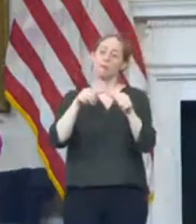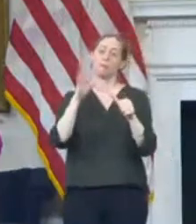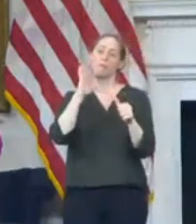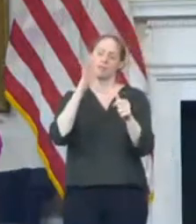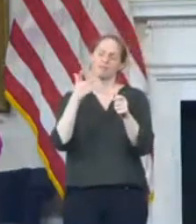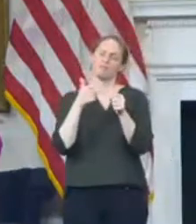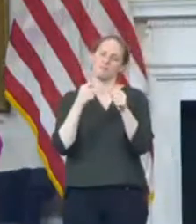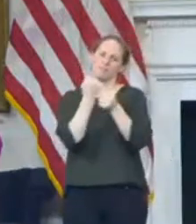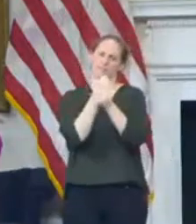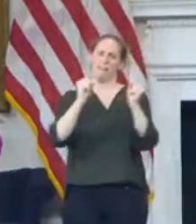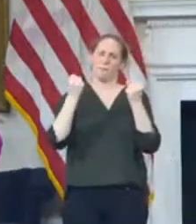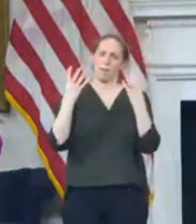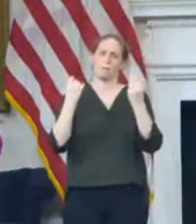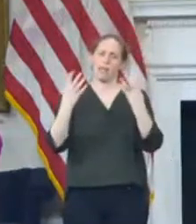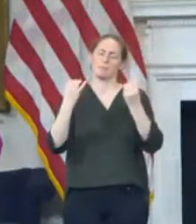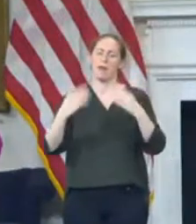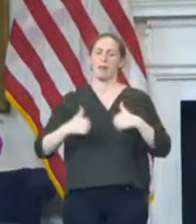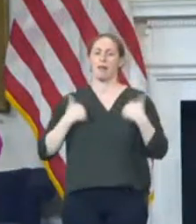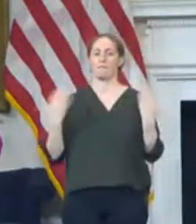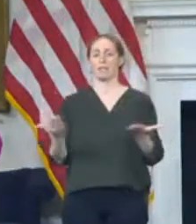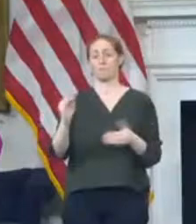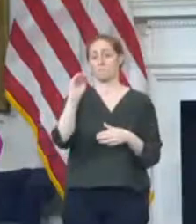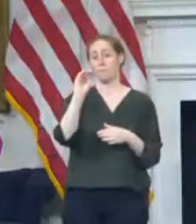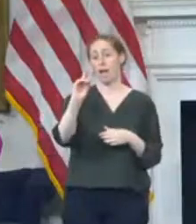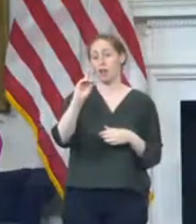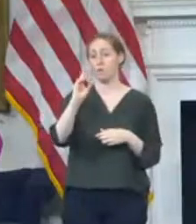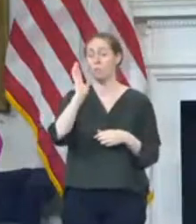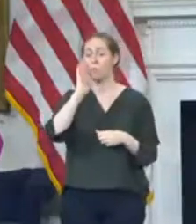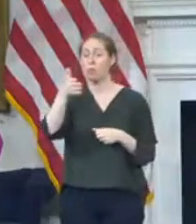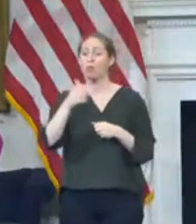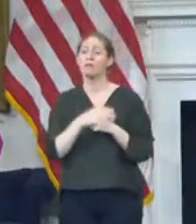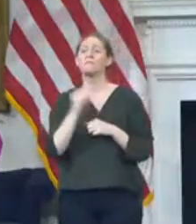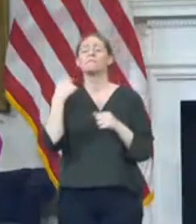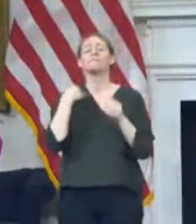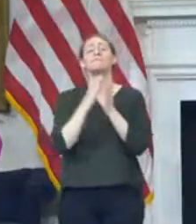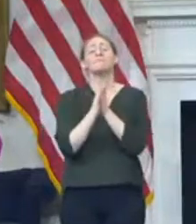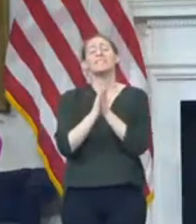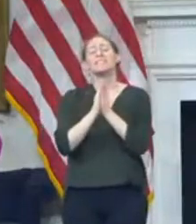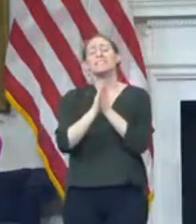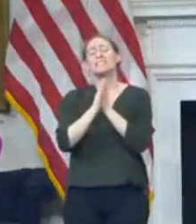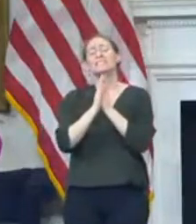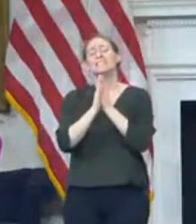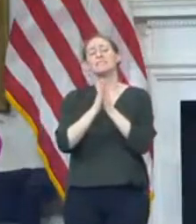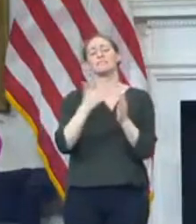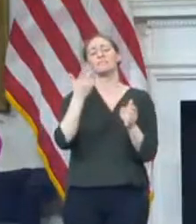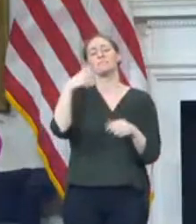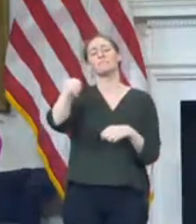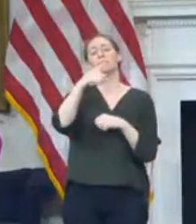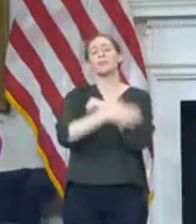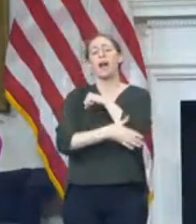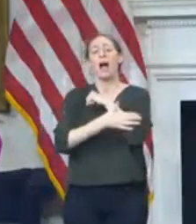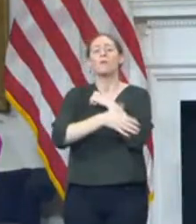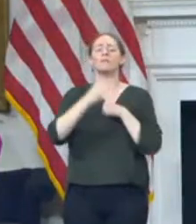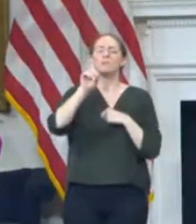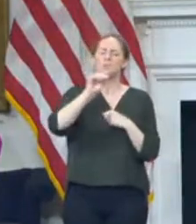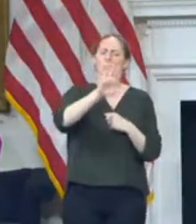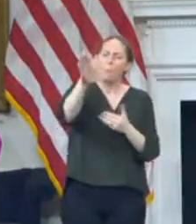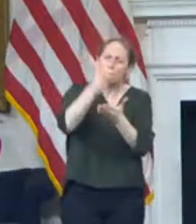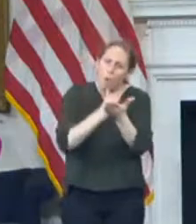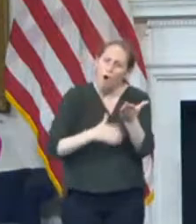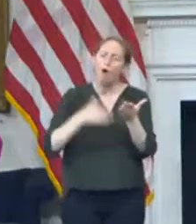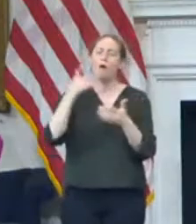safety of more Marylanders. We're once again asking our county government partners to do their part as well